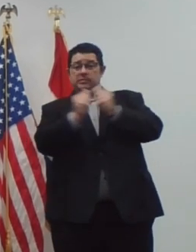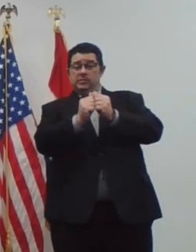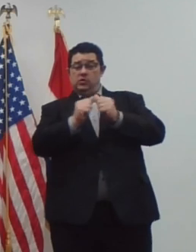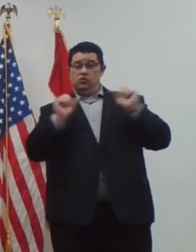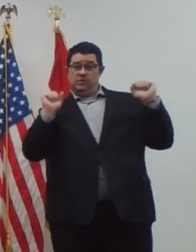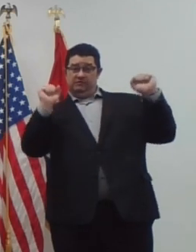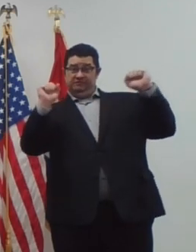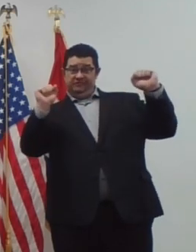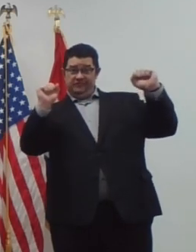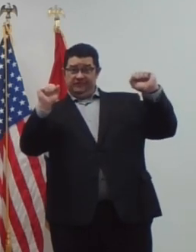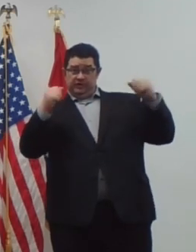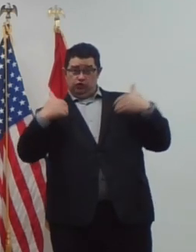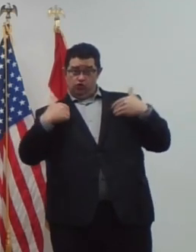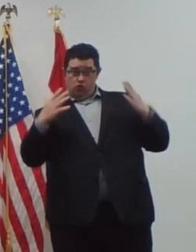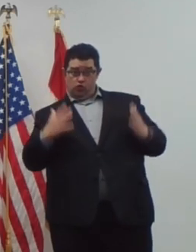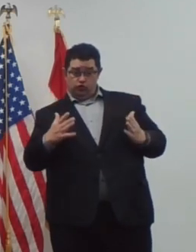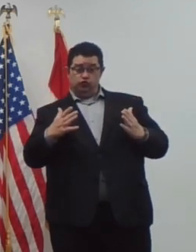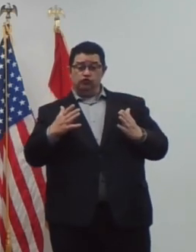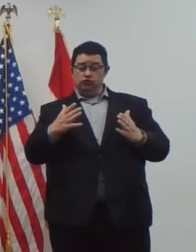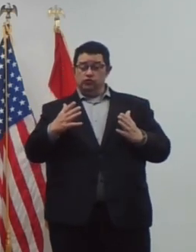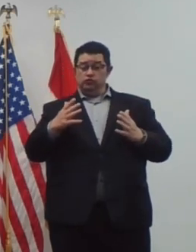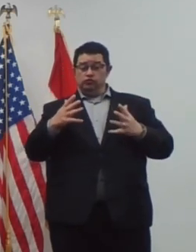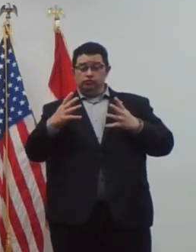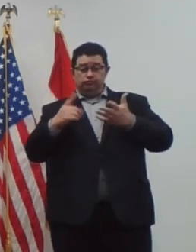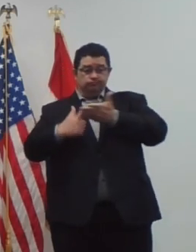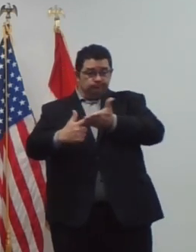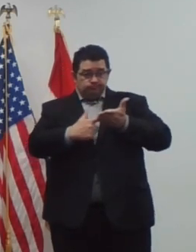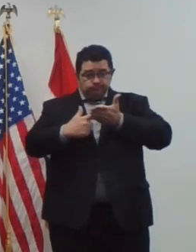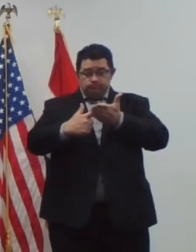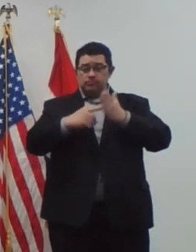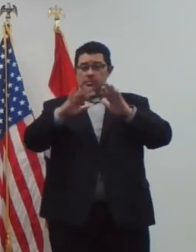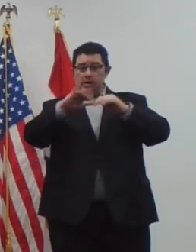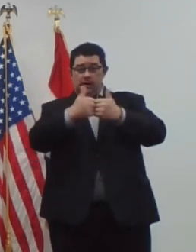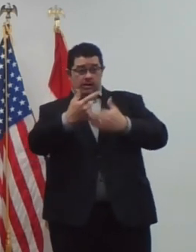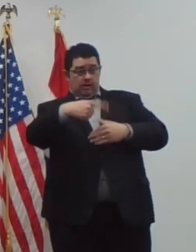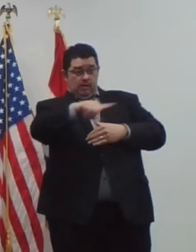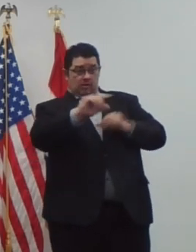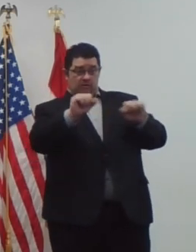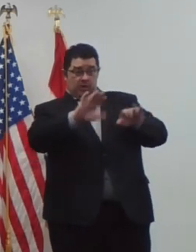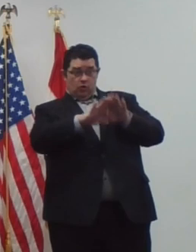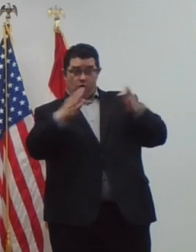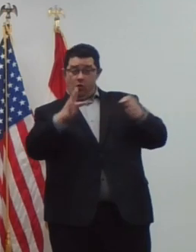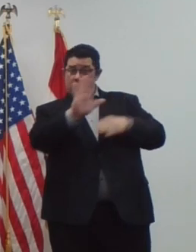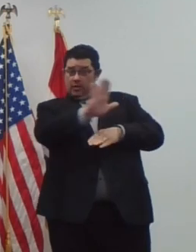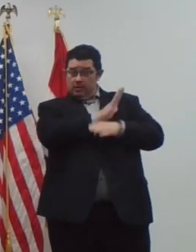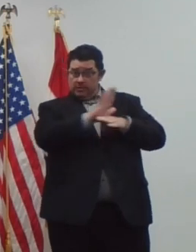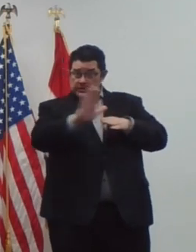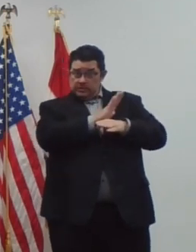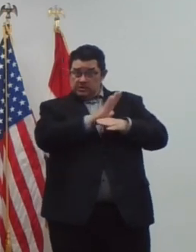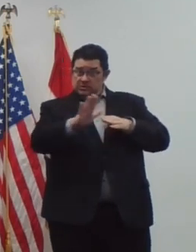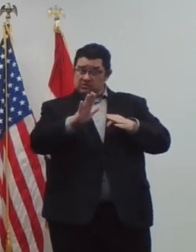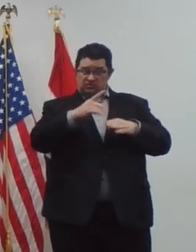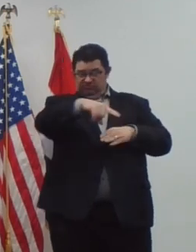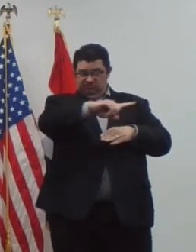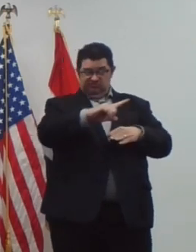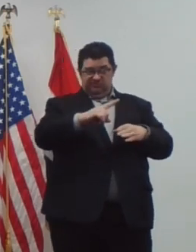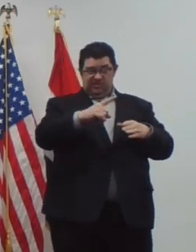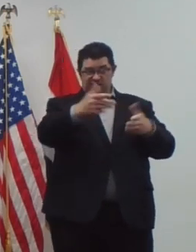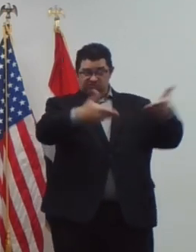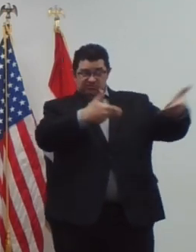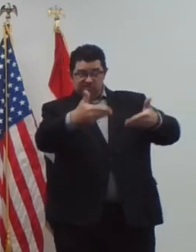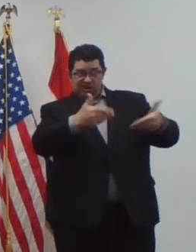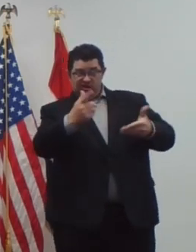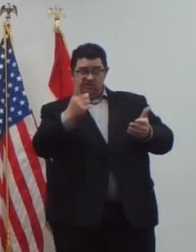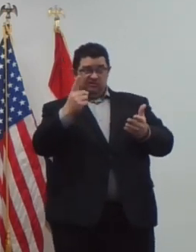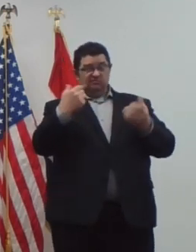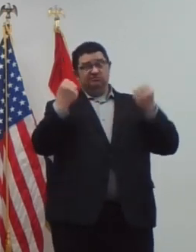them and a way that they could conduct their business, which employs several thousand people in the St. Louis area, in a way to keep their employees